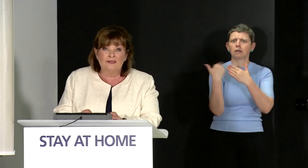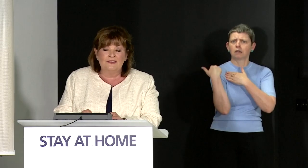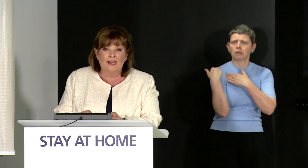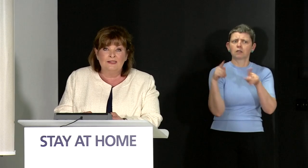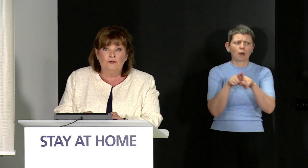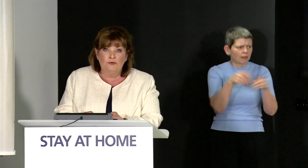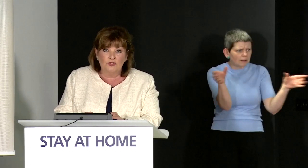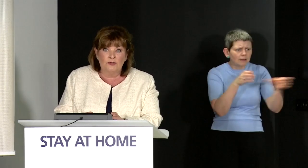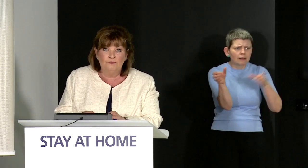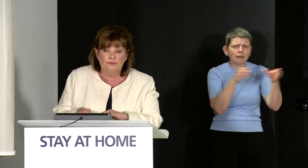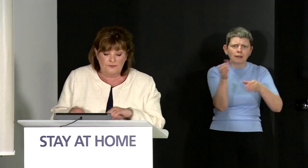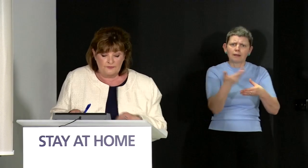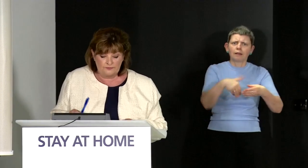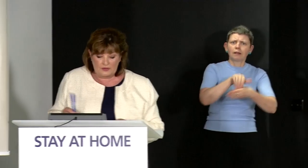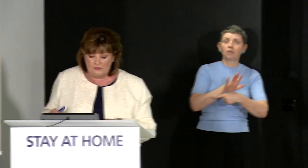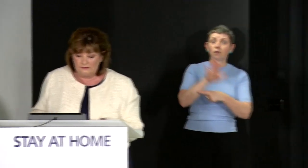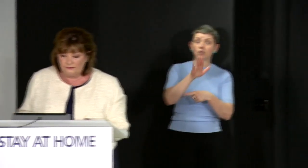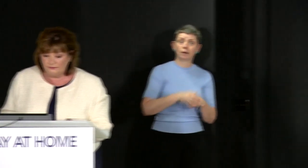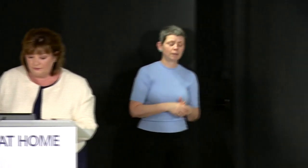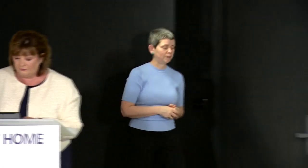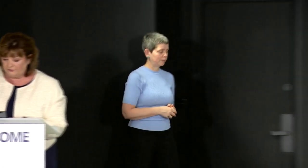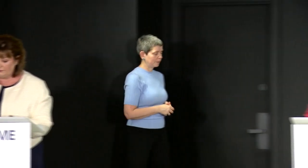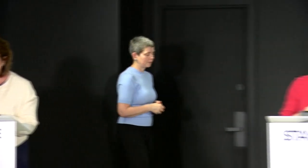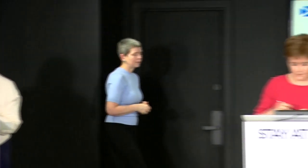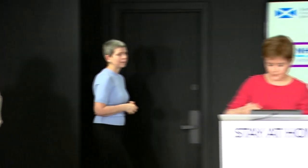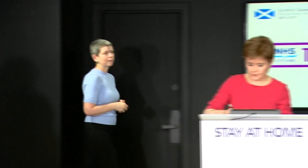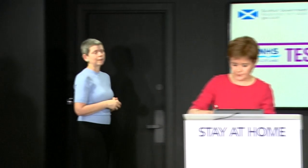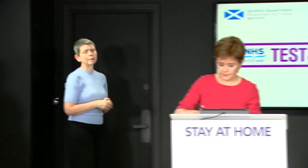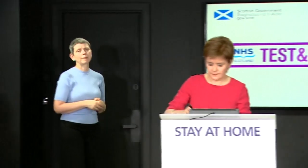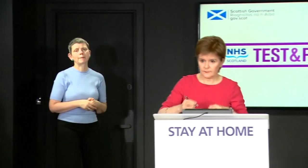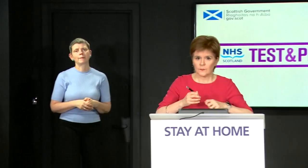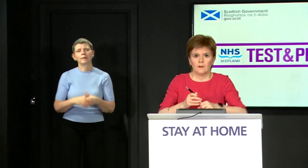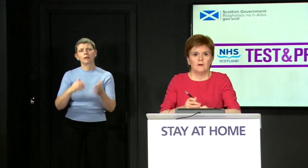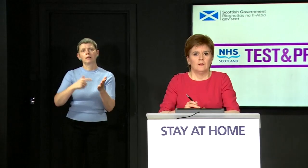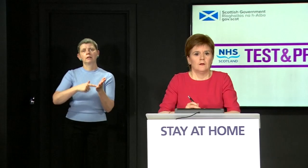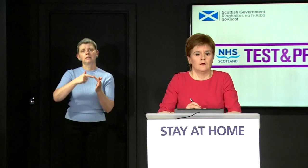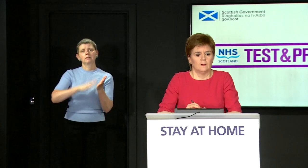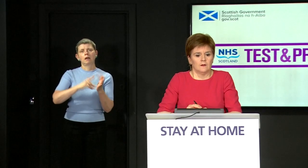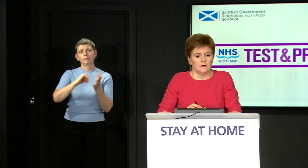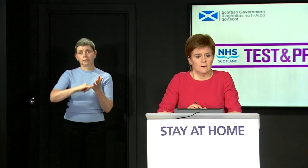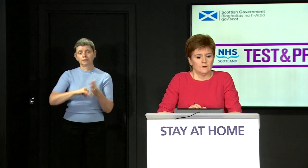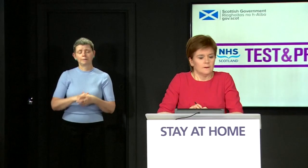of that society for the future. Mark McLaughlin from The Times.